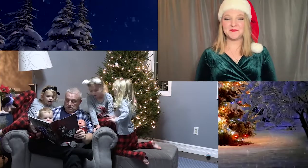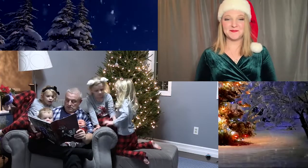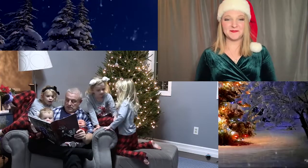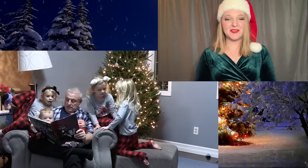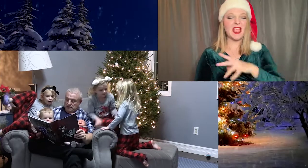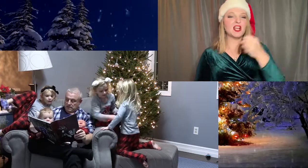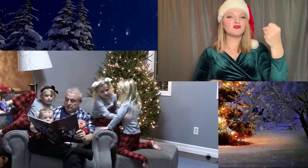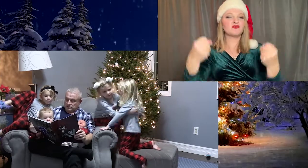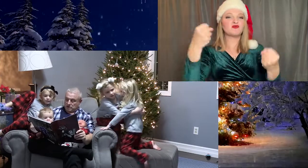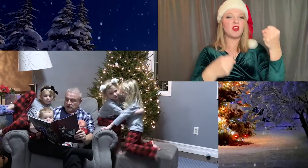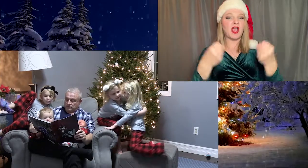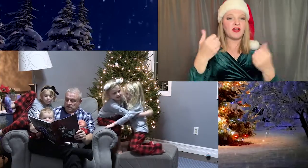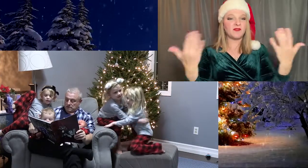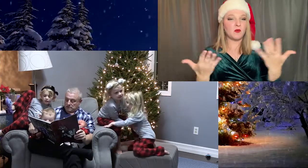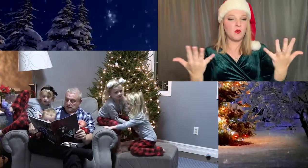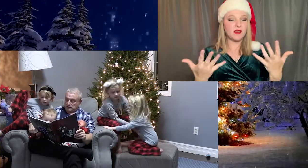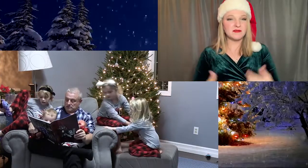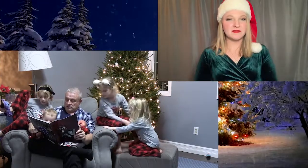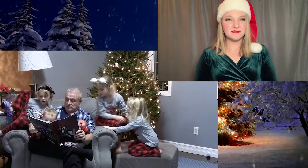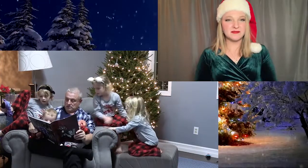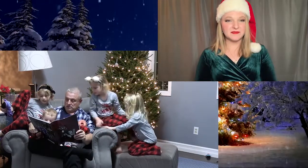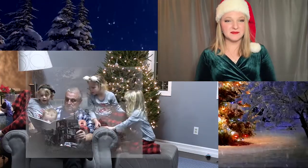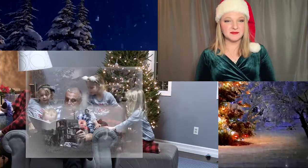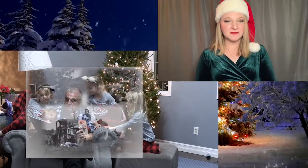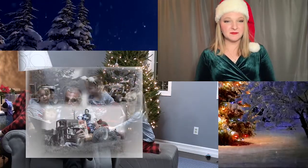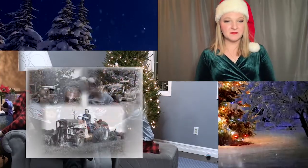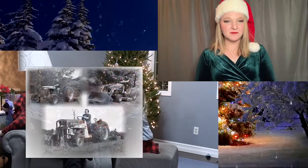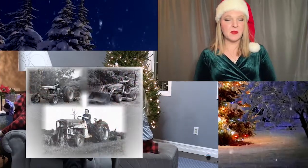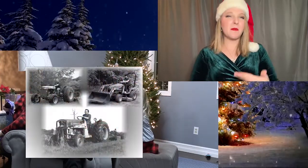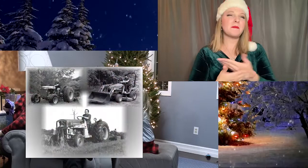Motorcycle. And he liked to drive what?